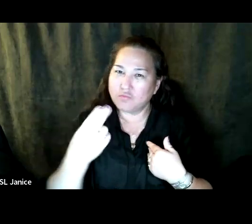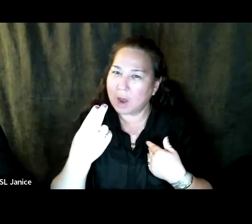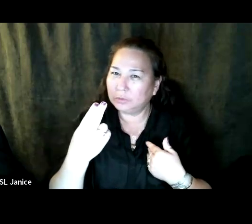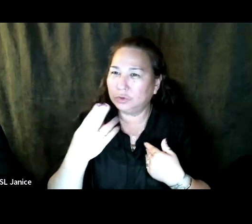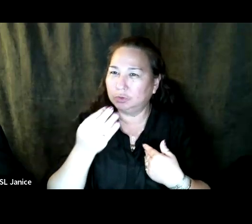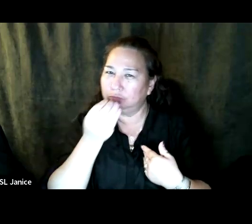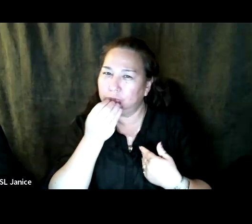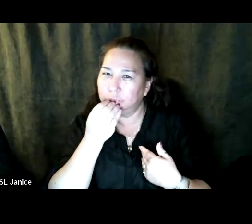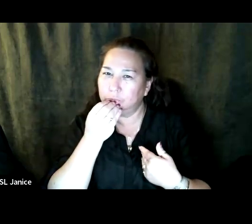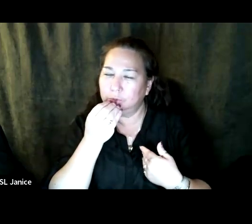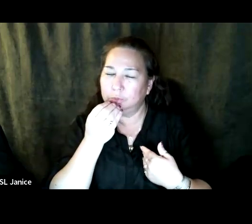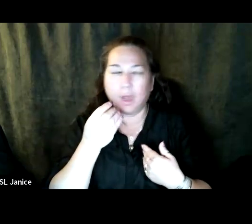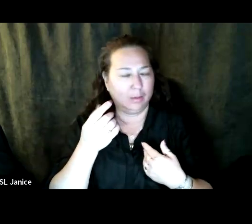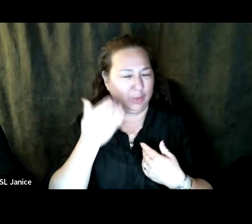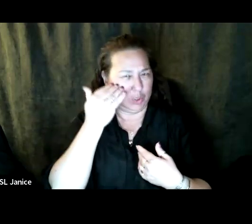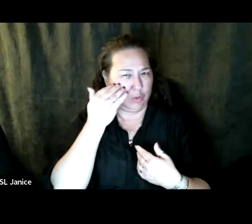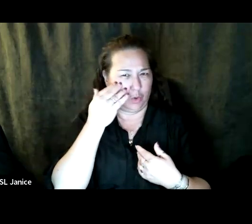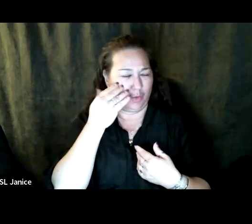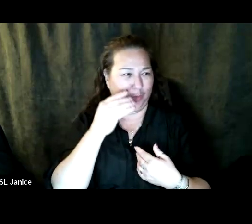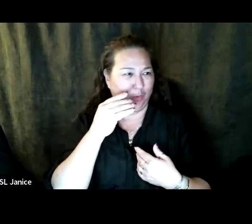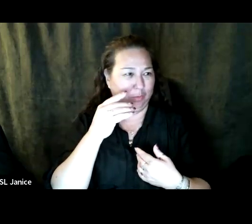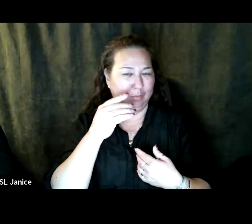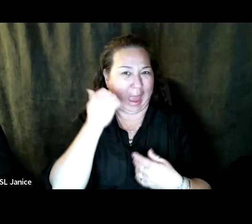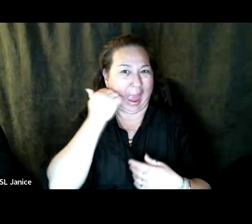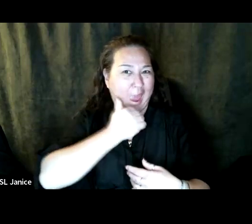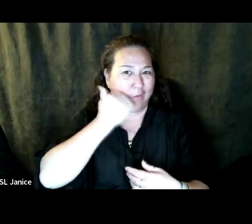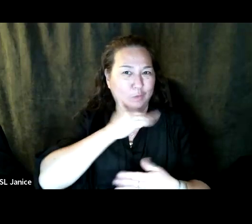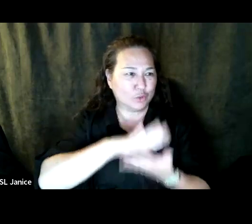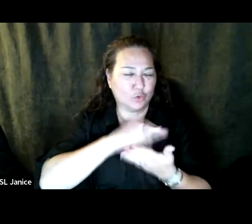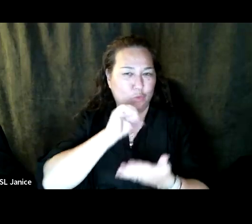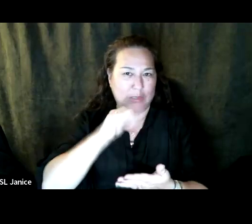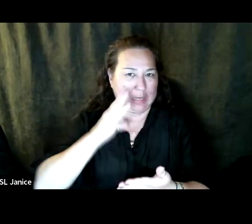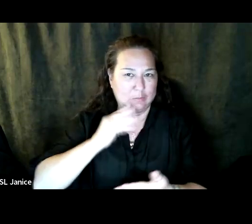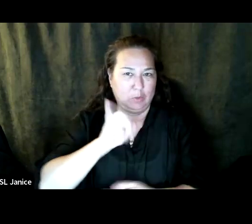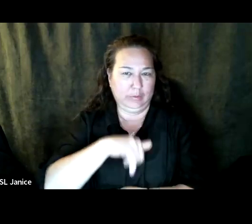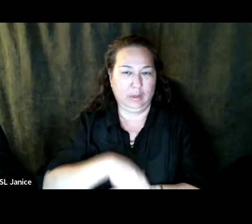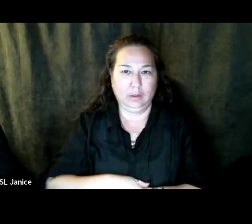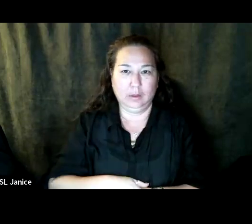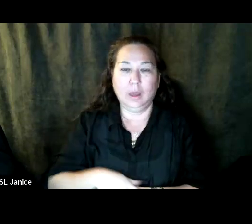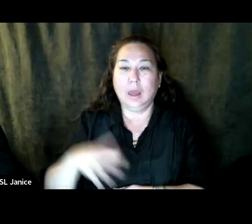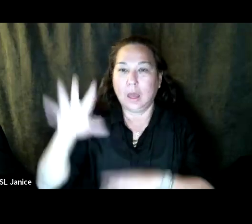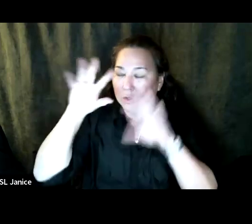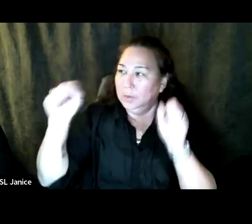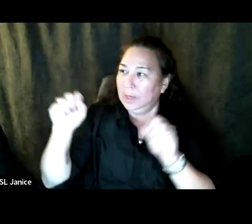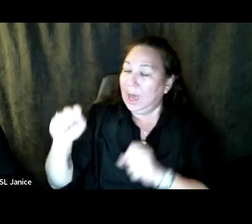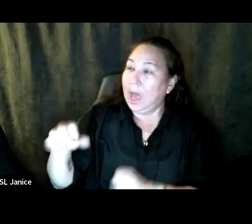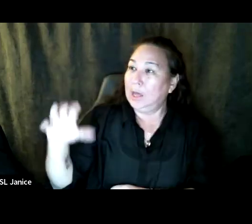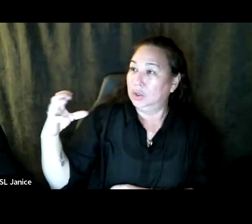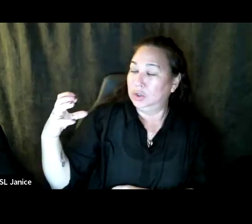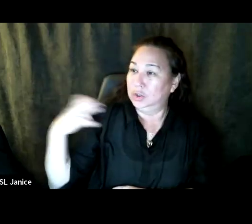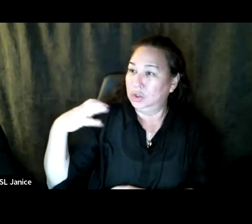not every school has that pleasure. So I think our chief operating officer, Brian Ford, and I'm proud to say